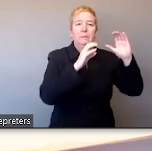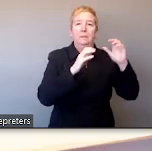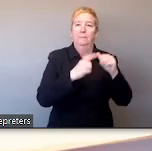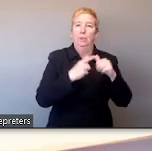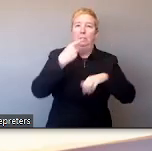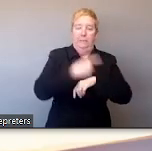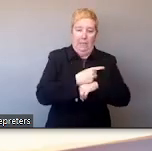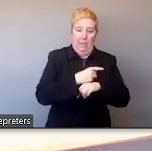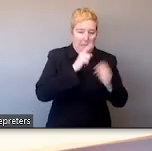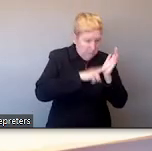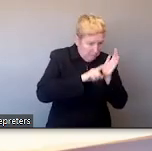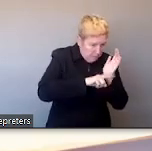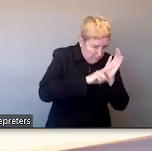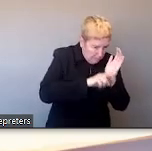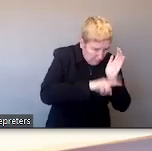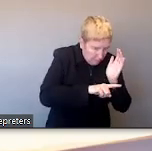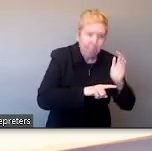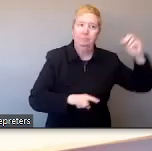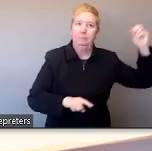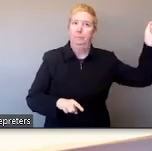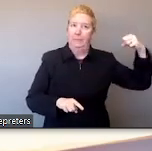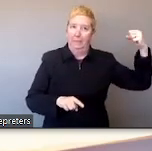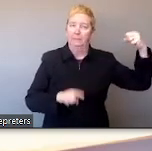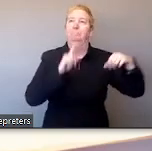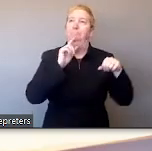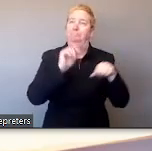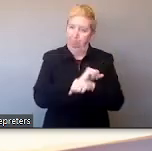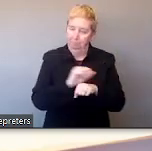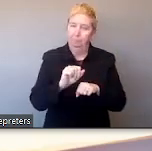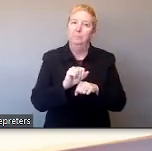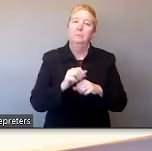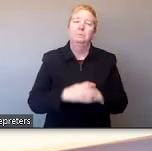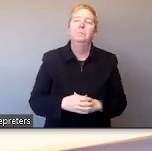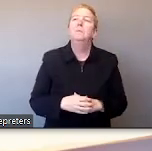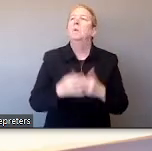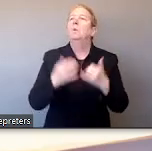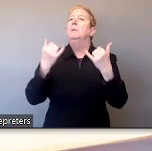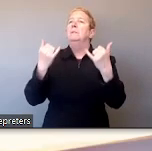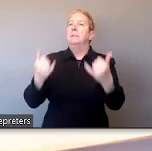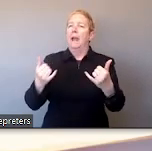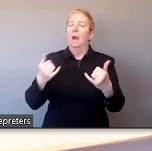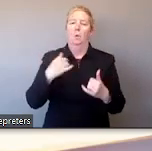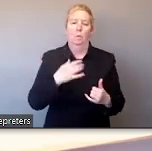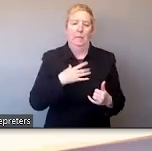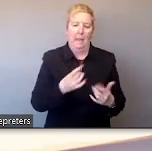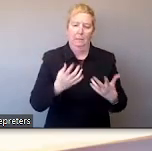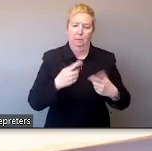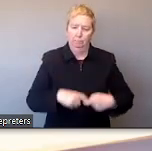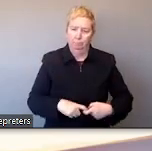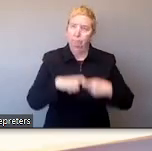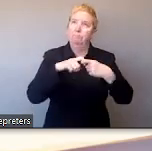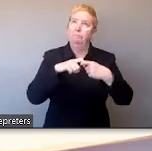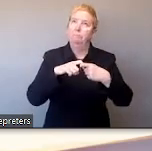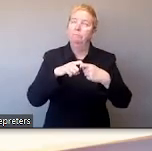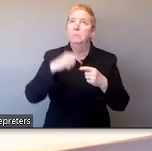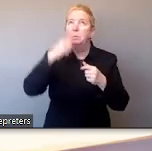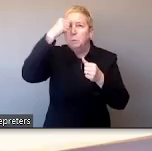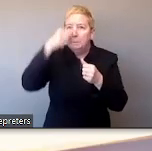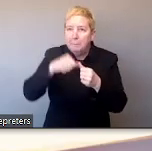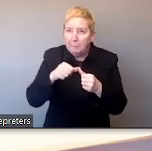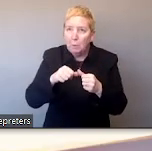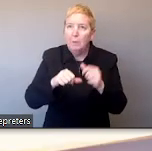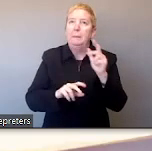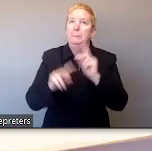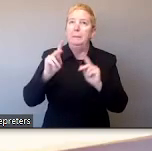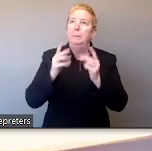cases. And at this time, we'd like to take a couple seconds here to remember the folks in New